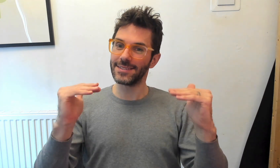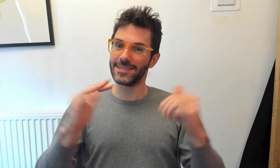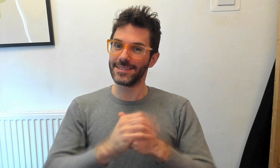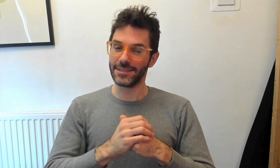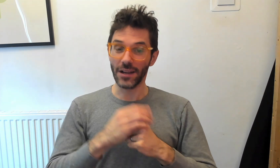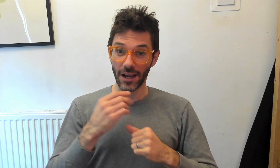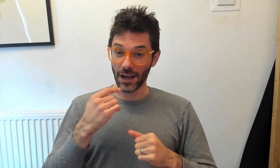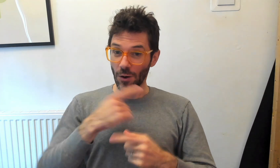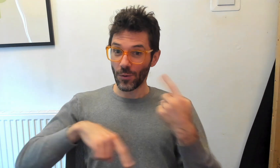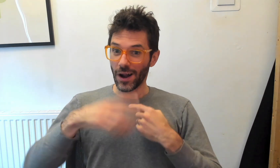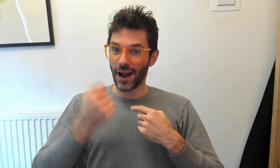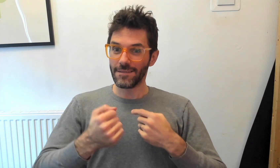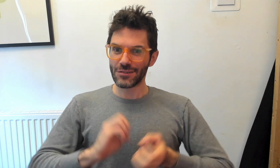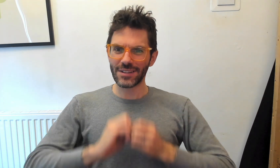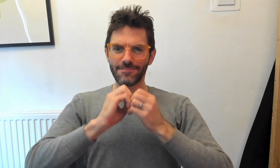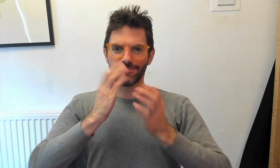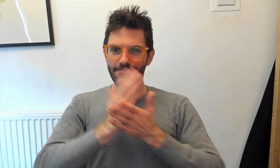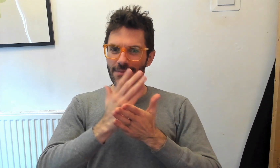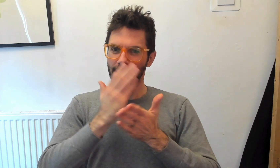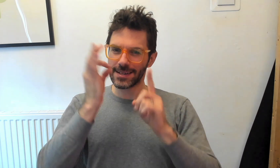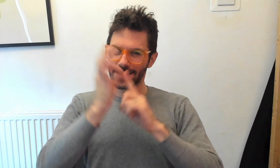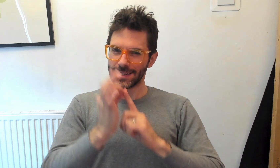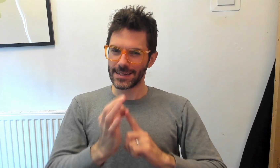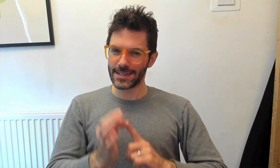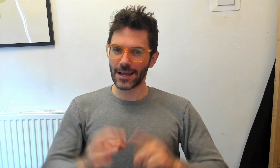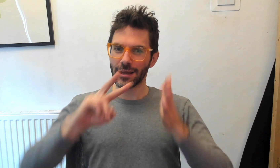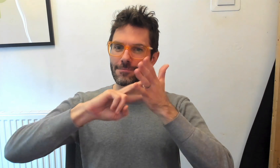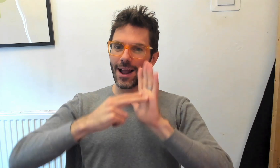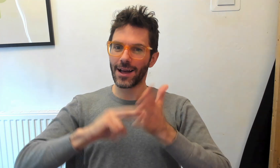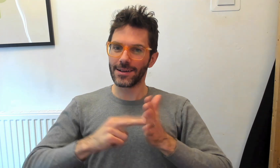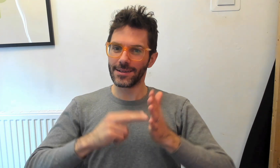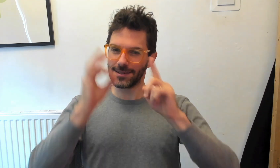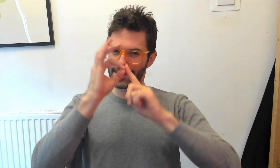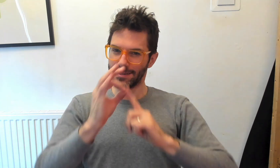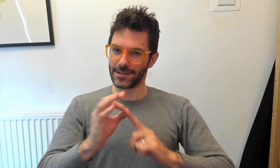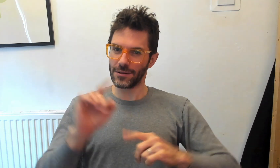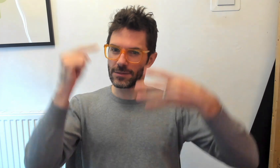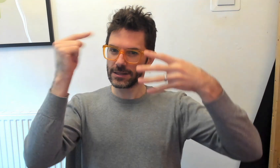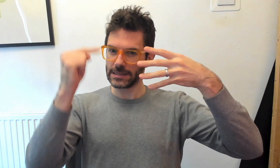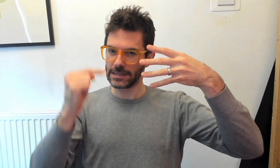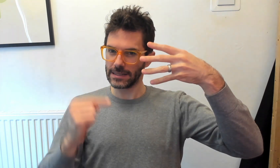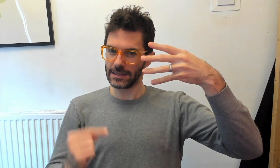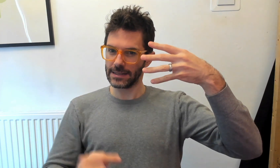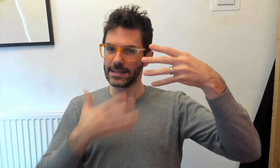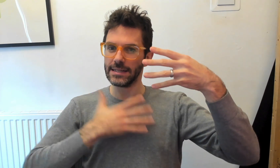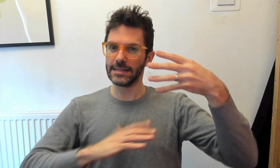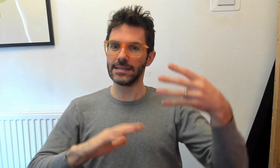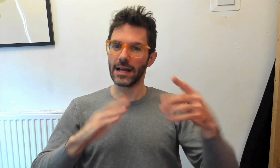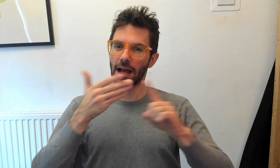support. We've created a very detailed plan to include all of the requirements that we